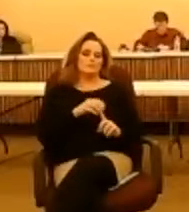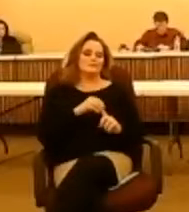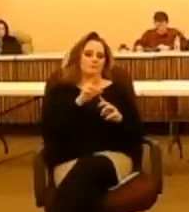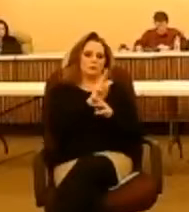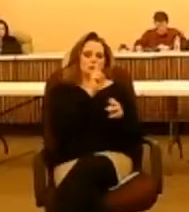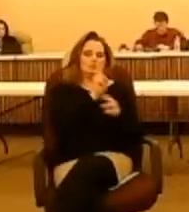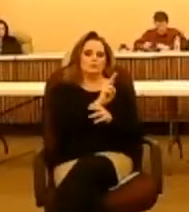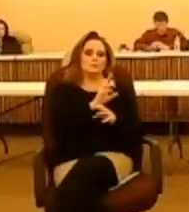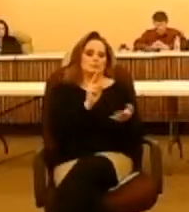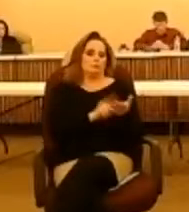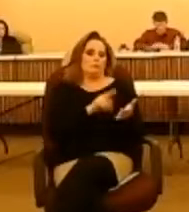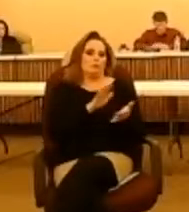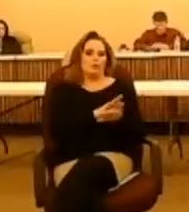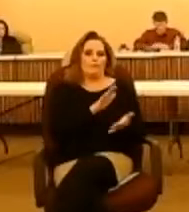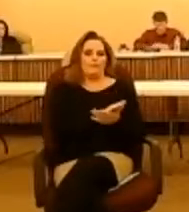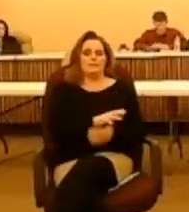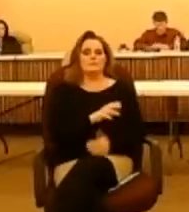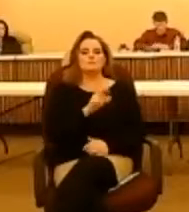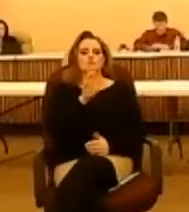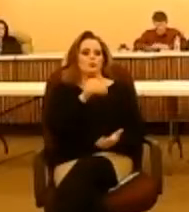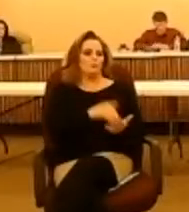permit application